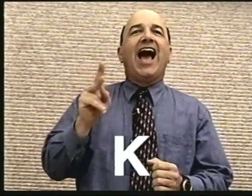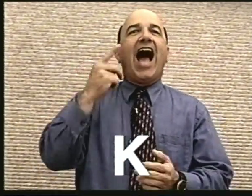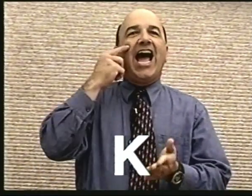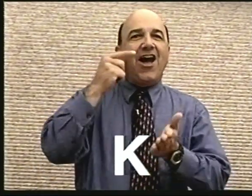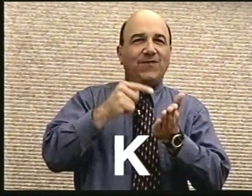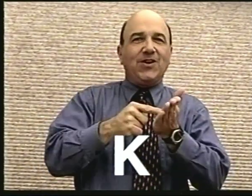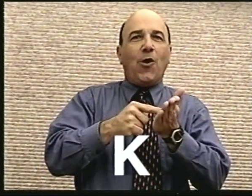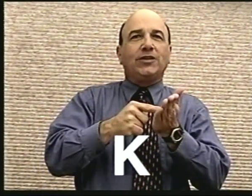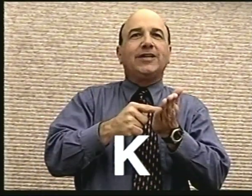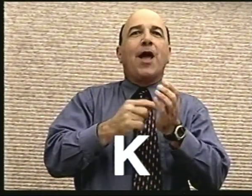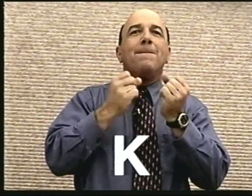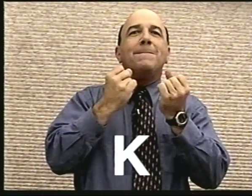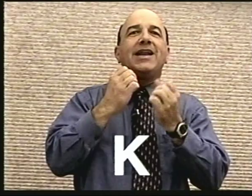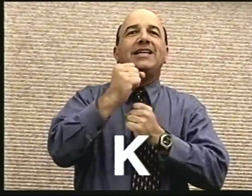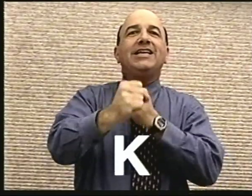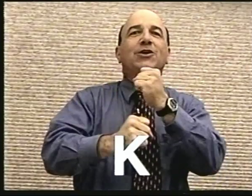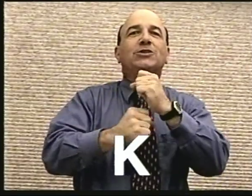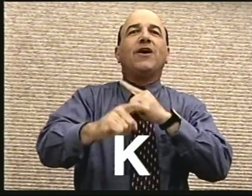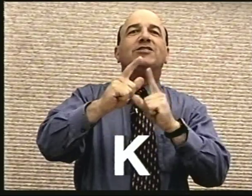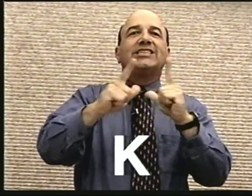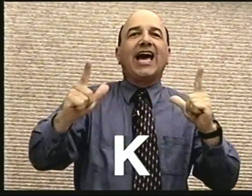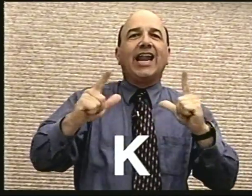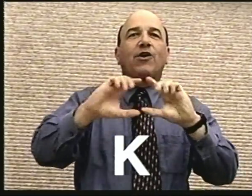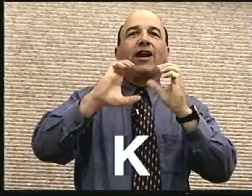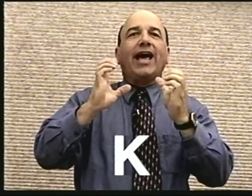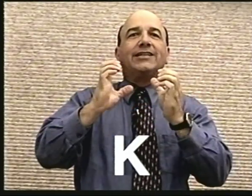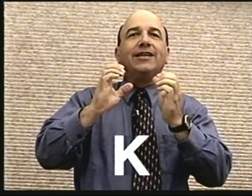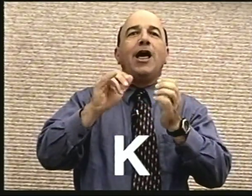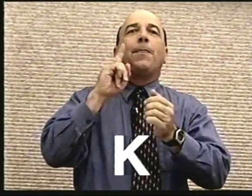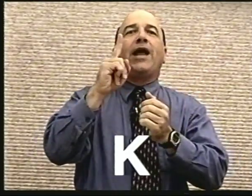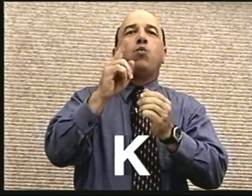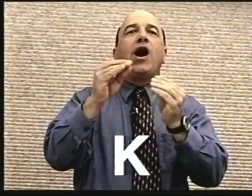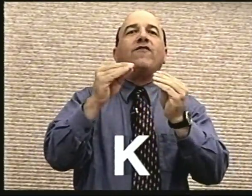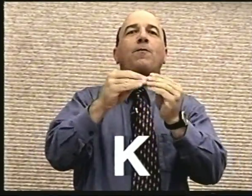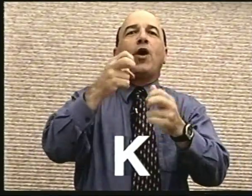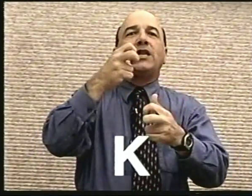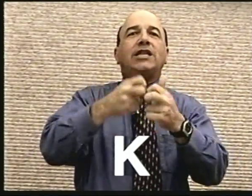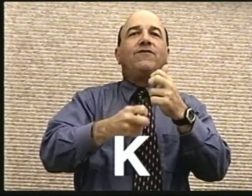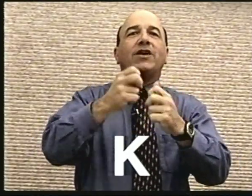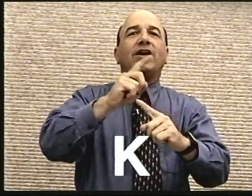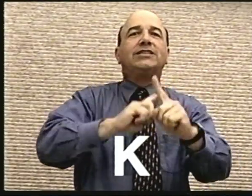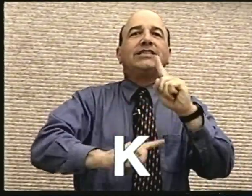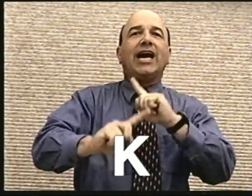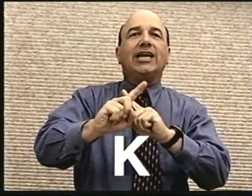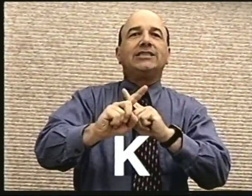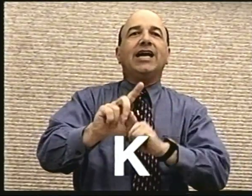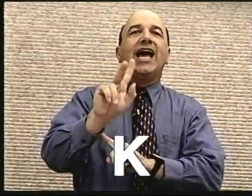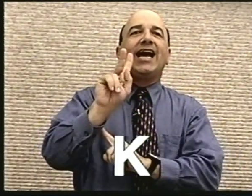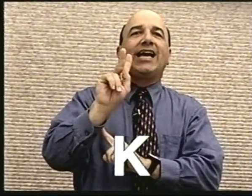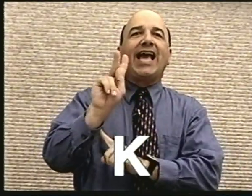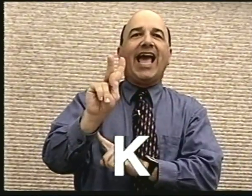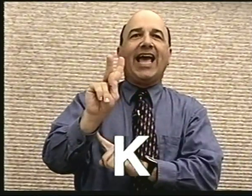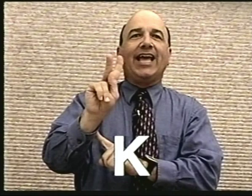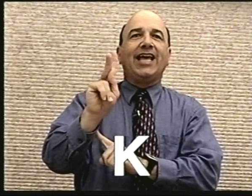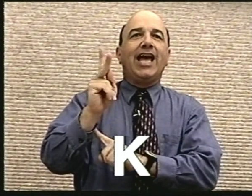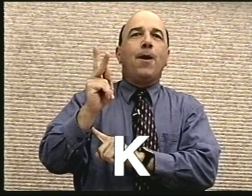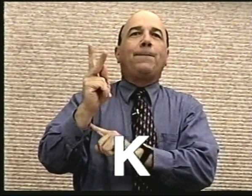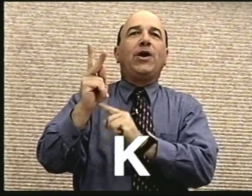I have noticed in many years of sign language classes, that's one of the more difficult signs. K, put